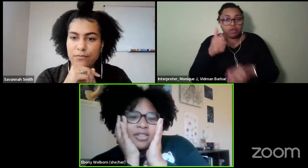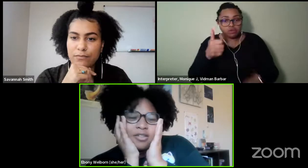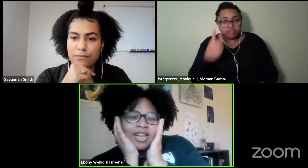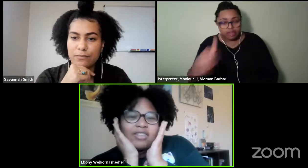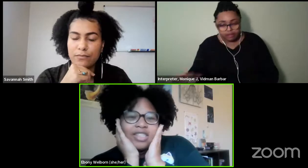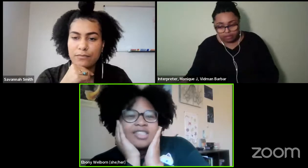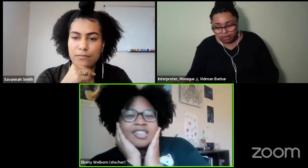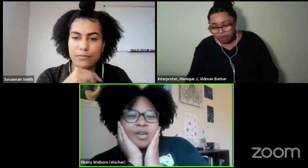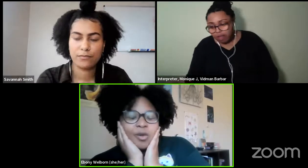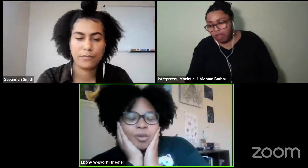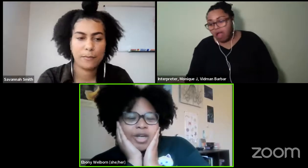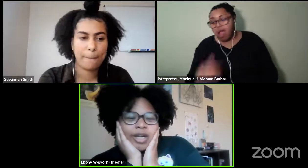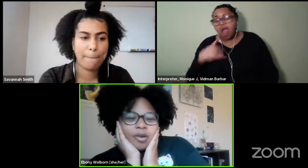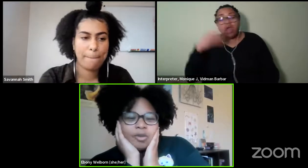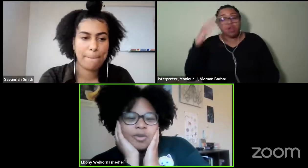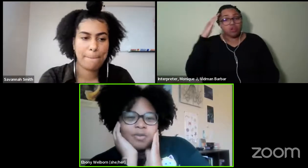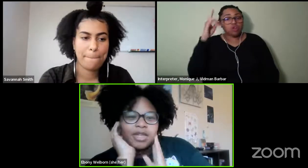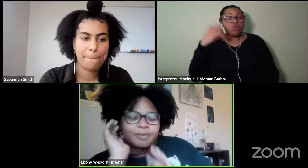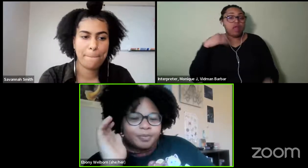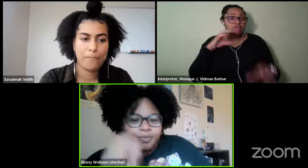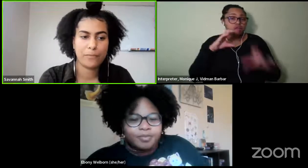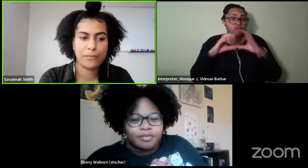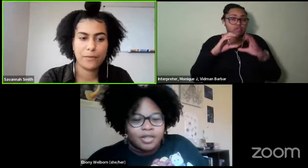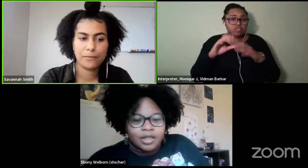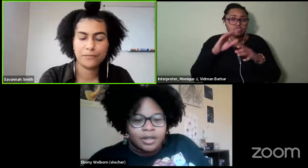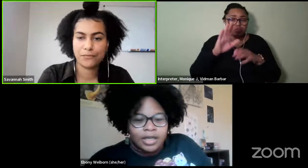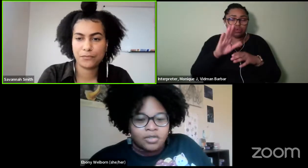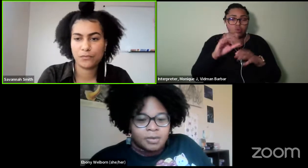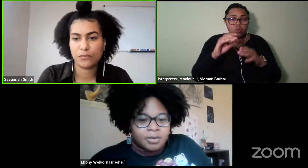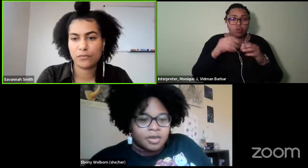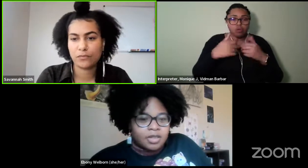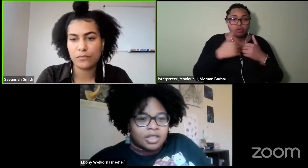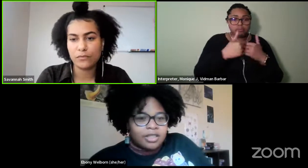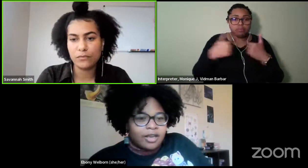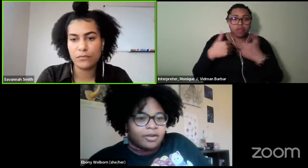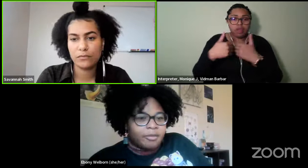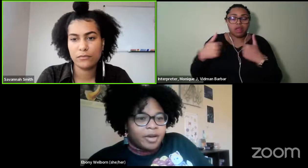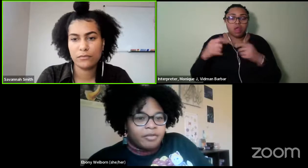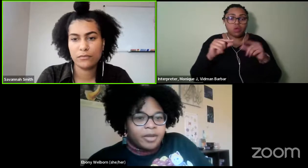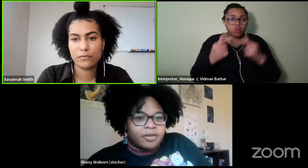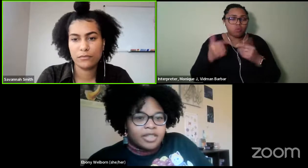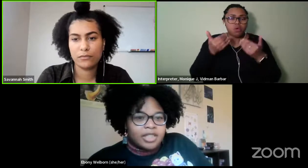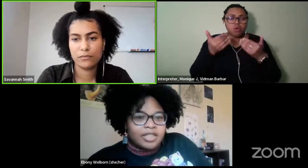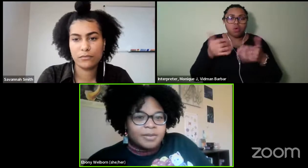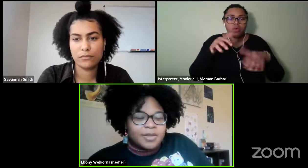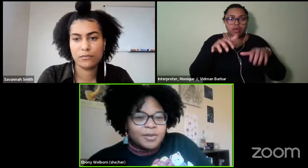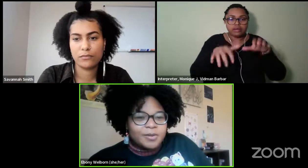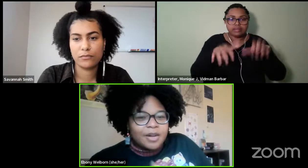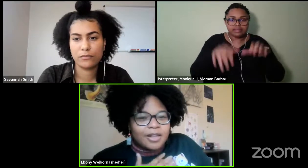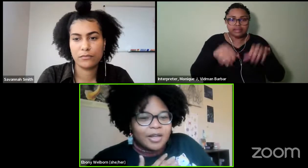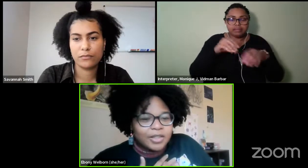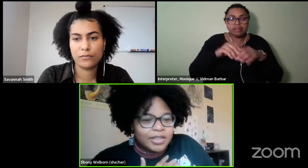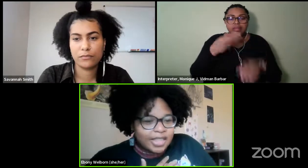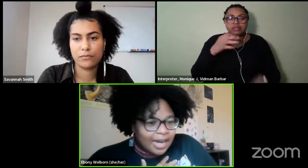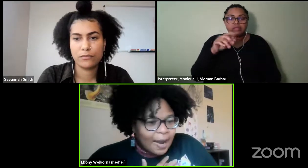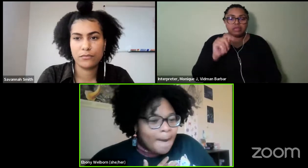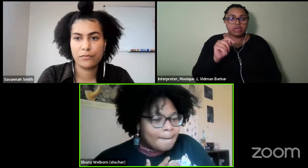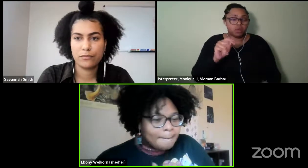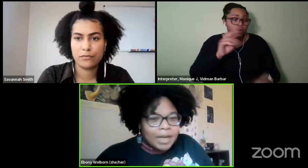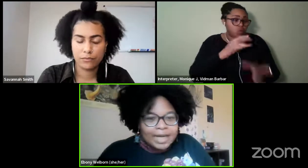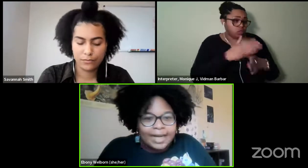know you had those little conversations in your own breakout groups, but go ahead and drop some of those in the chat or come off mute and share them to our